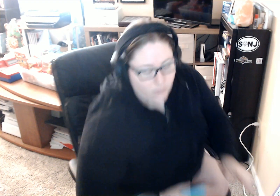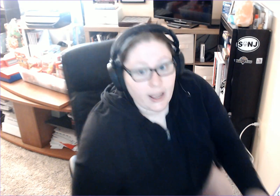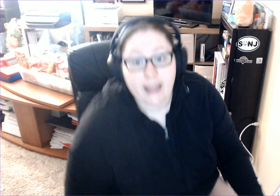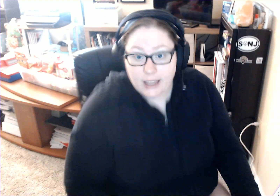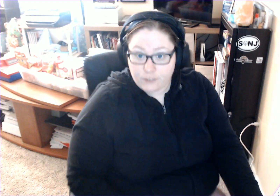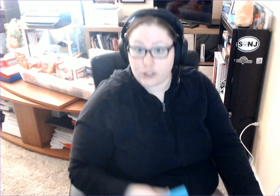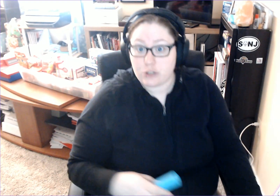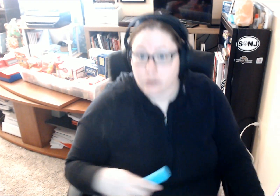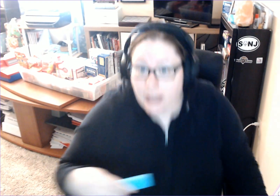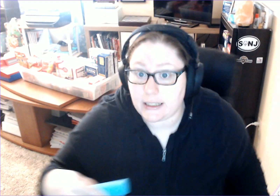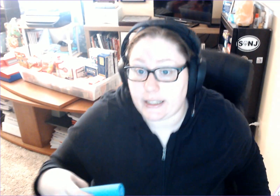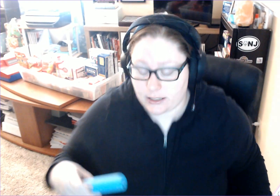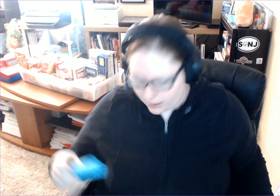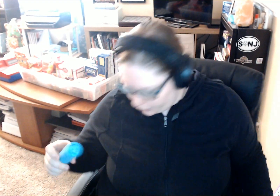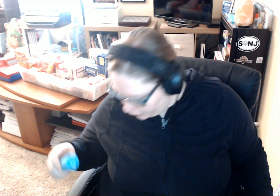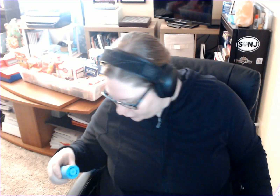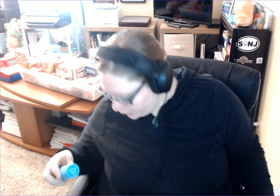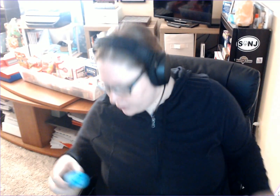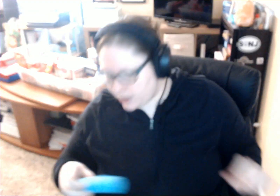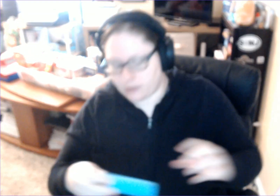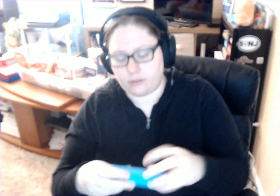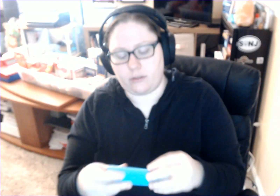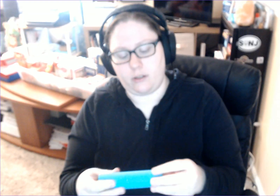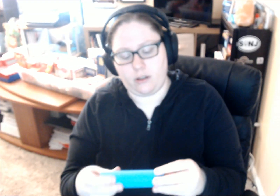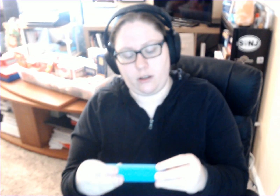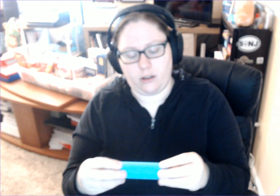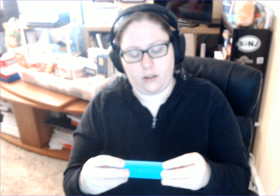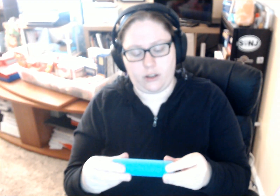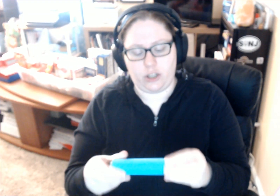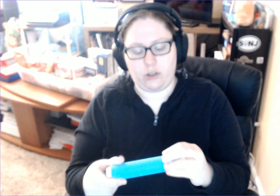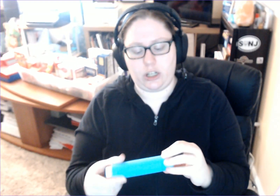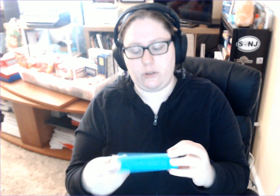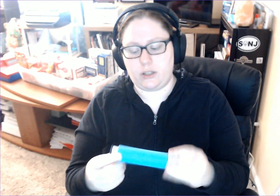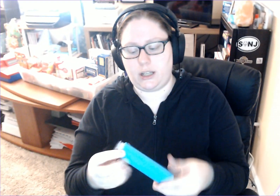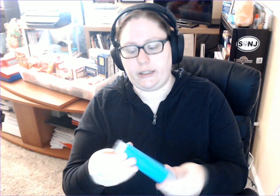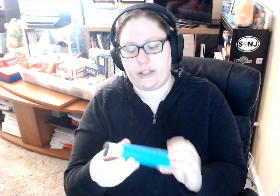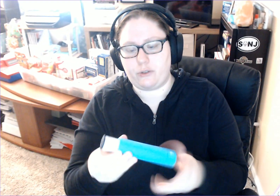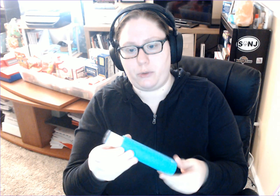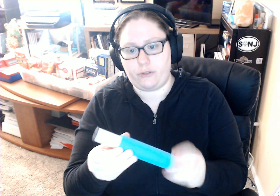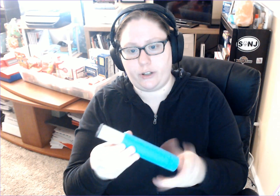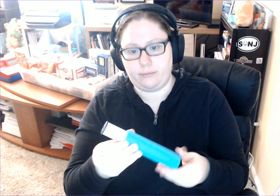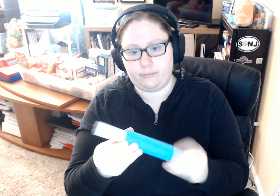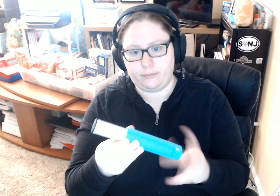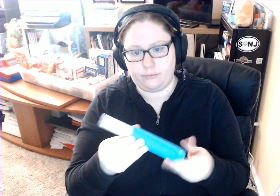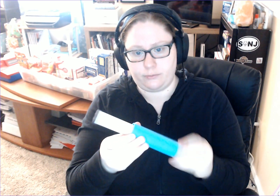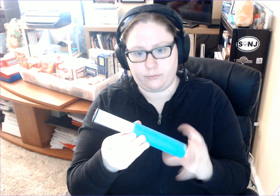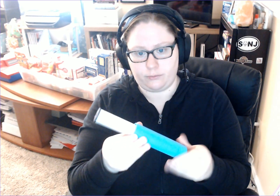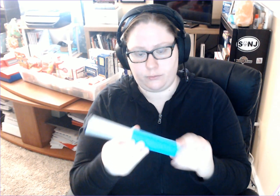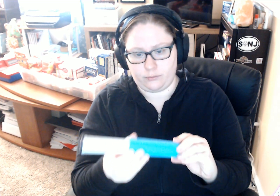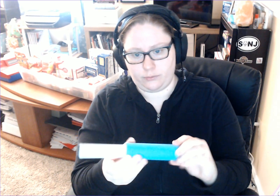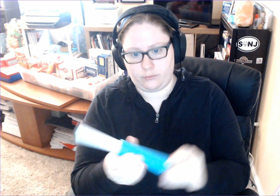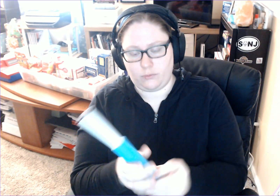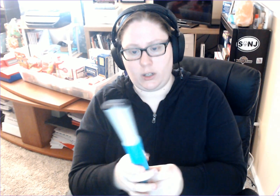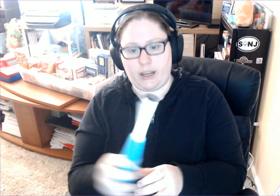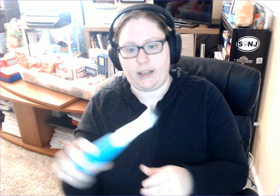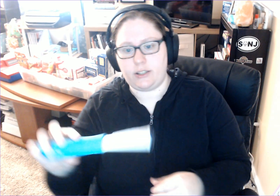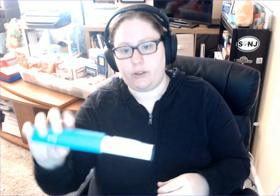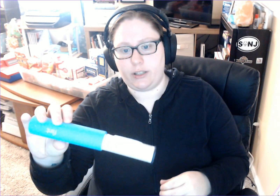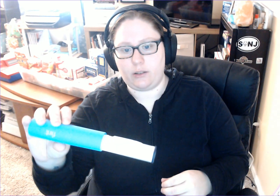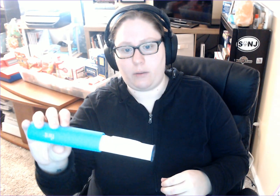If you do get lint on your clothes, you can use a lint remover. Okay, so this is what mine looks